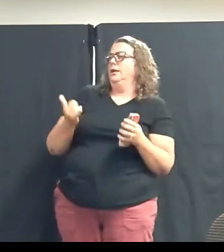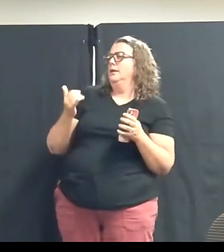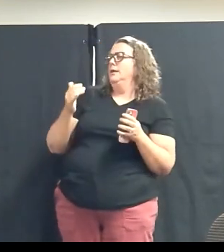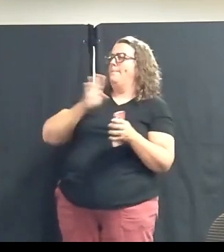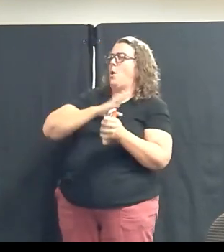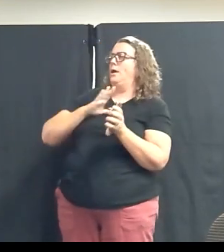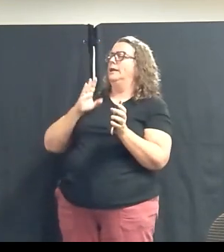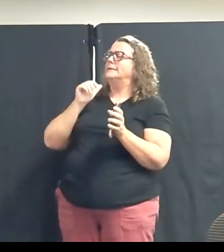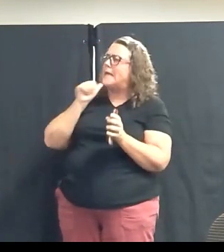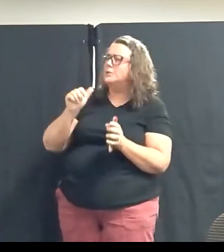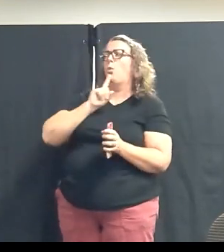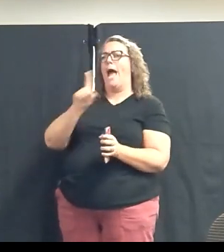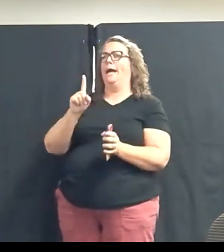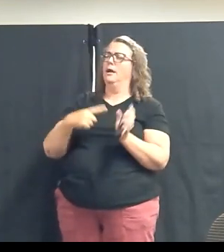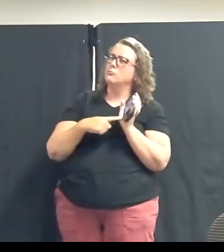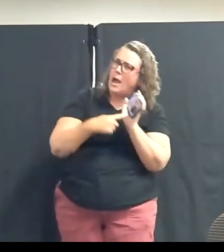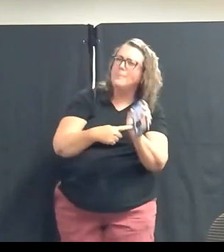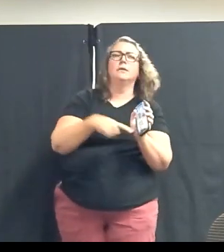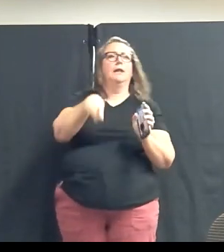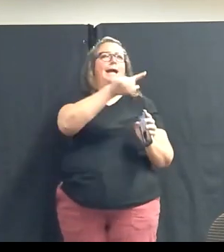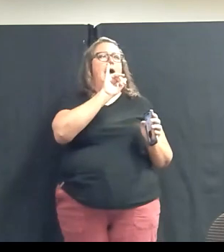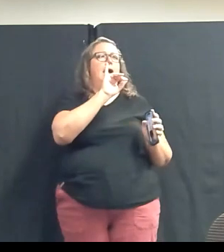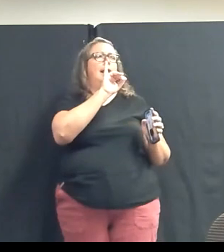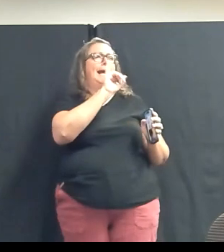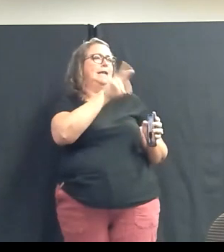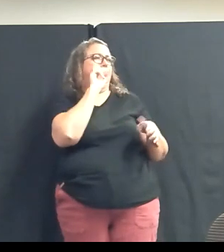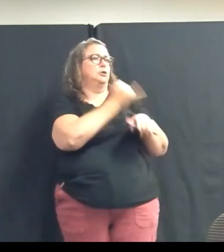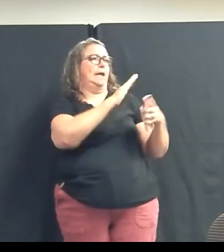the trends. But the current board,